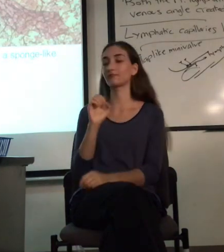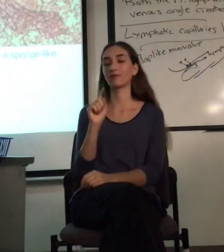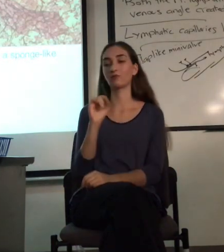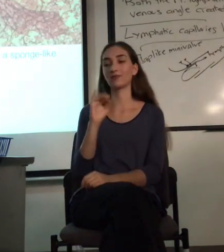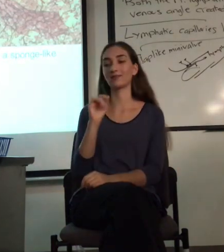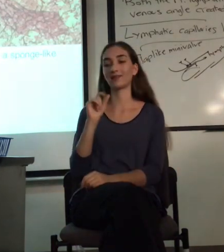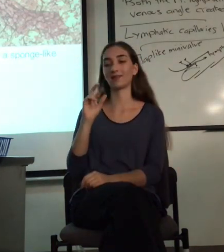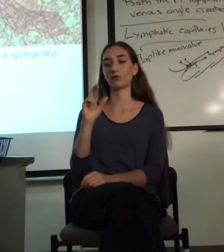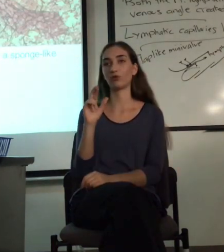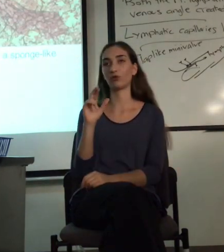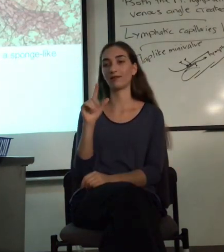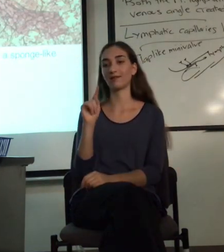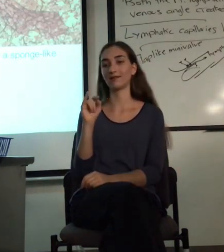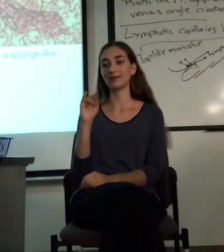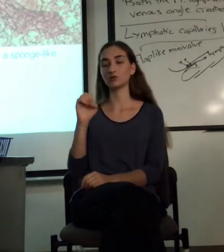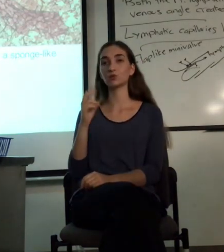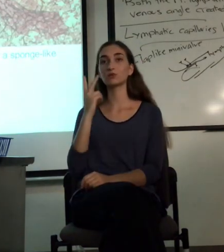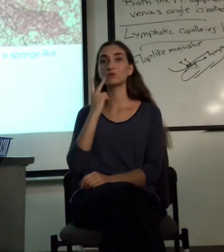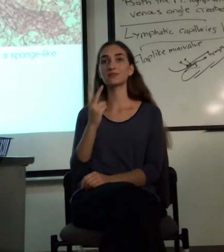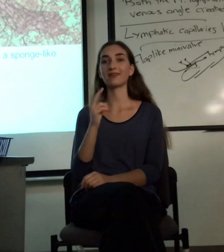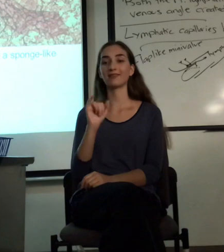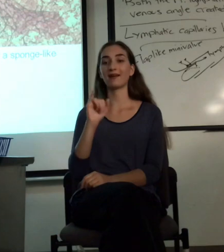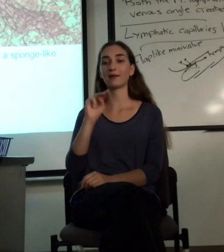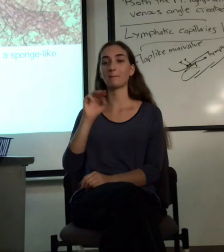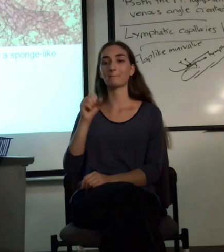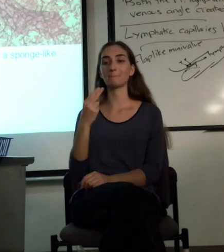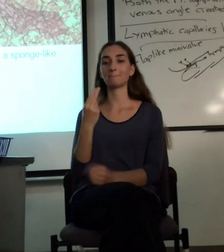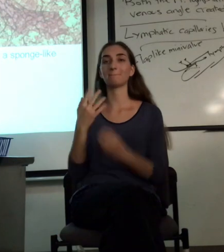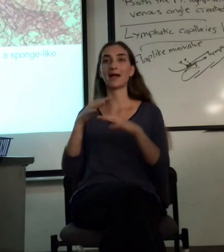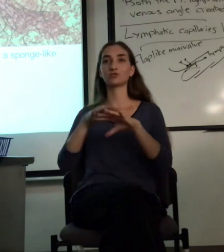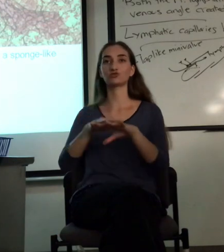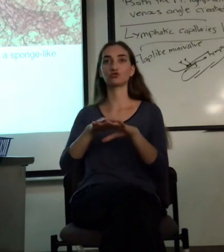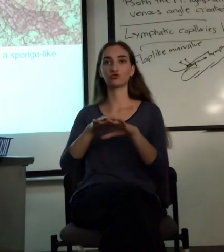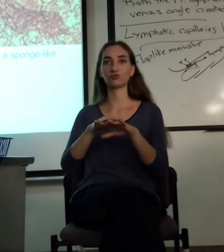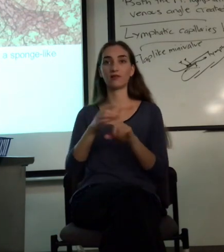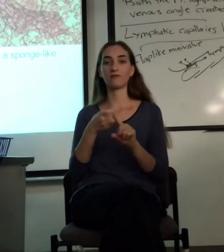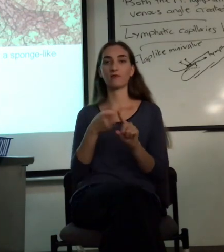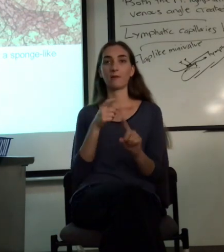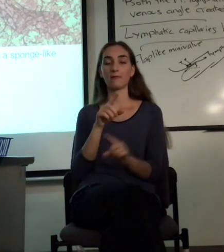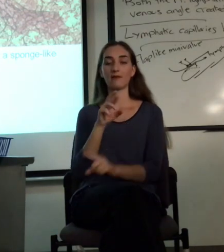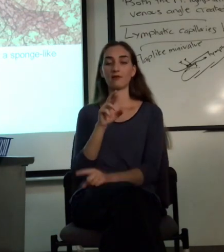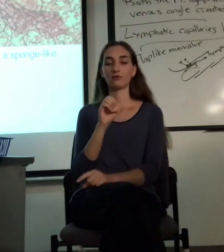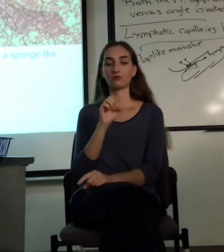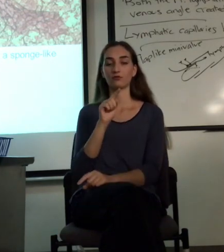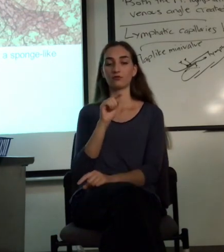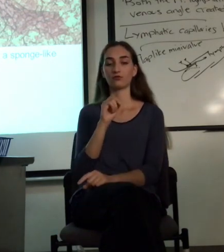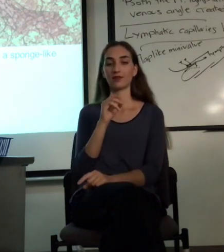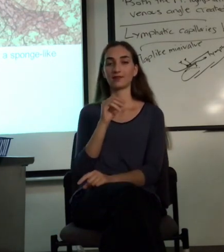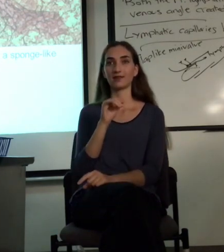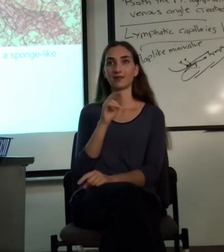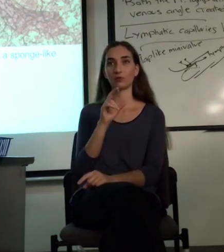here is a mesh created by reticular fibers.